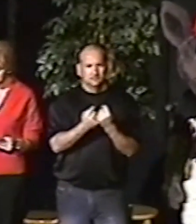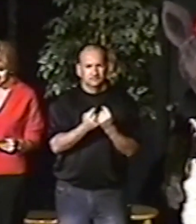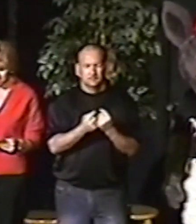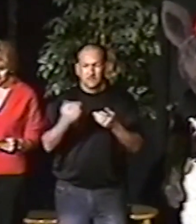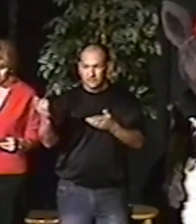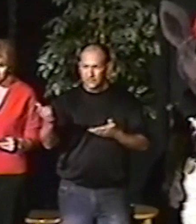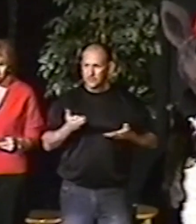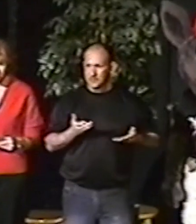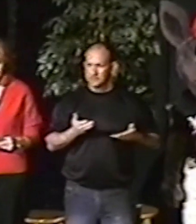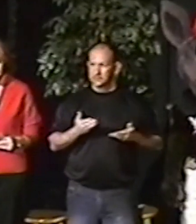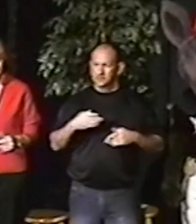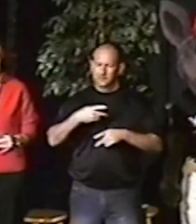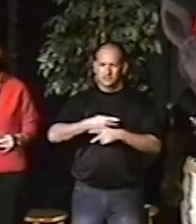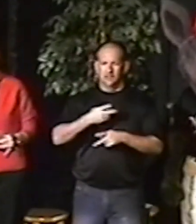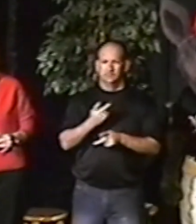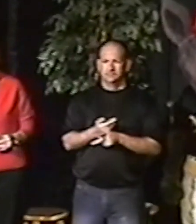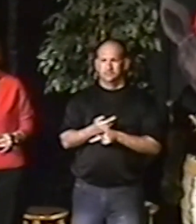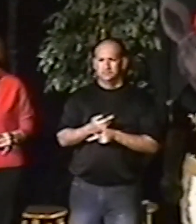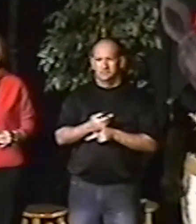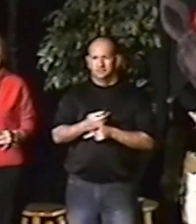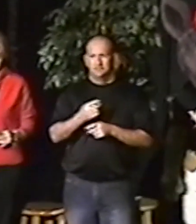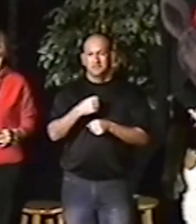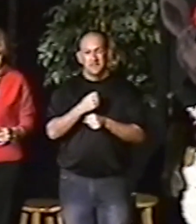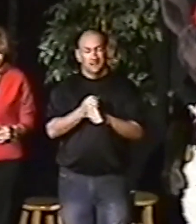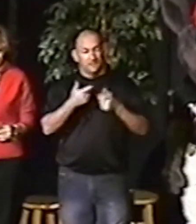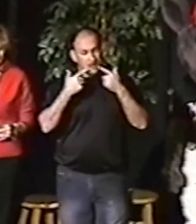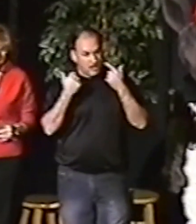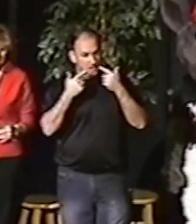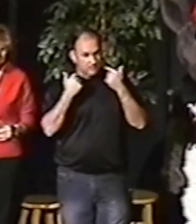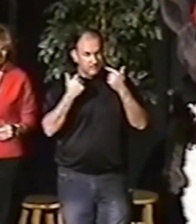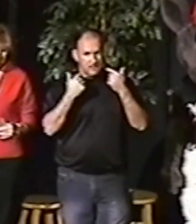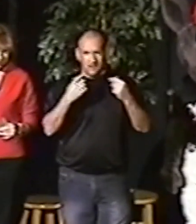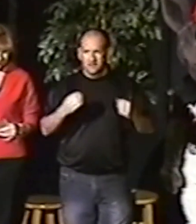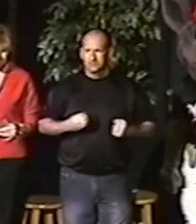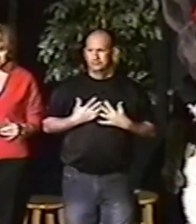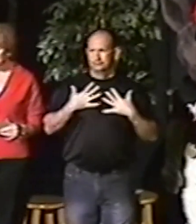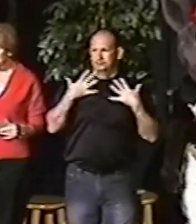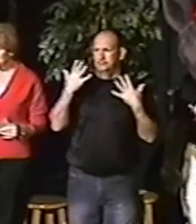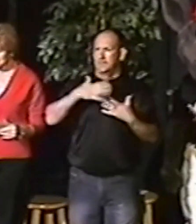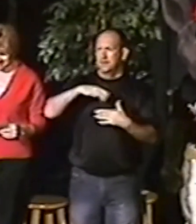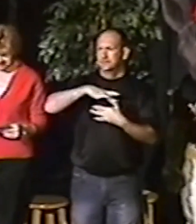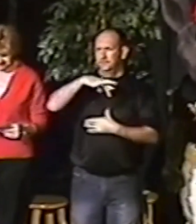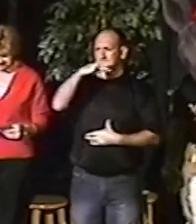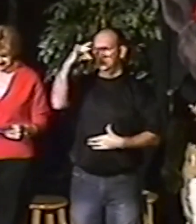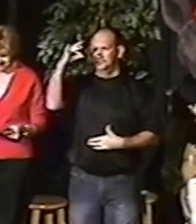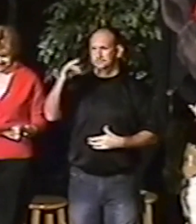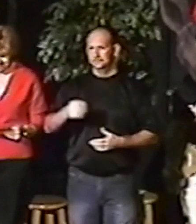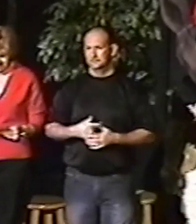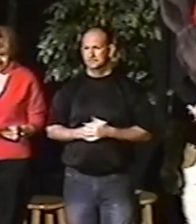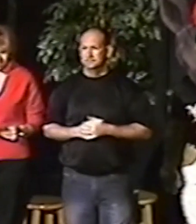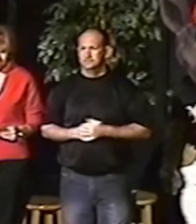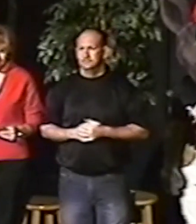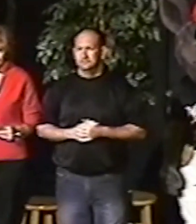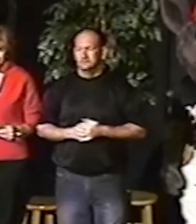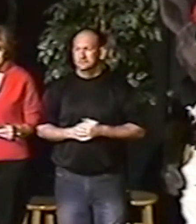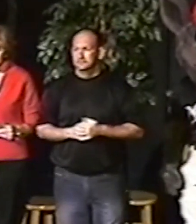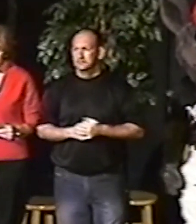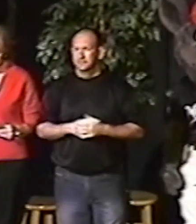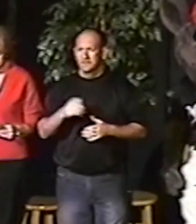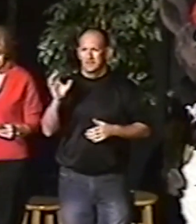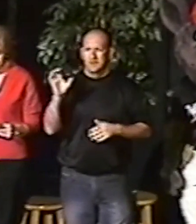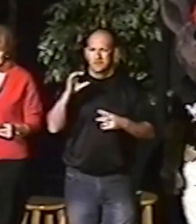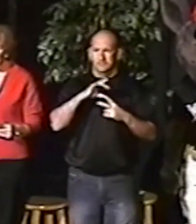bring us a production that will make us laugh and uplift our spirits.